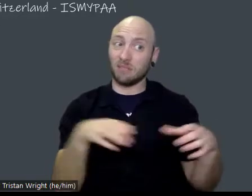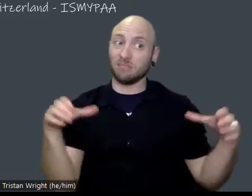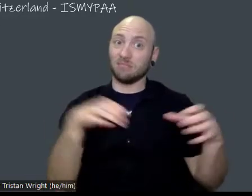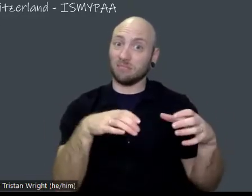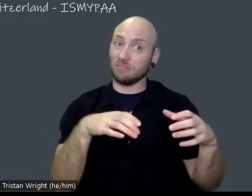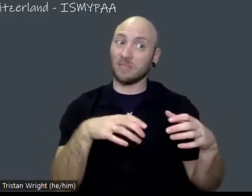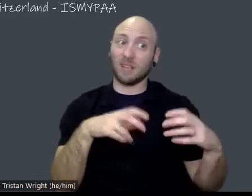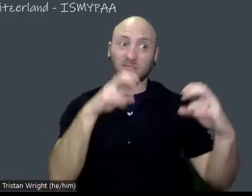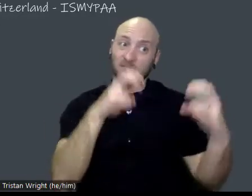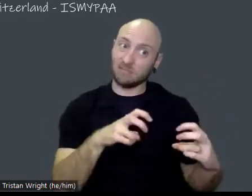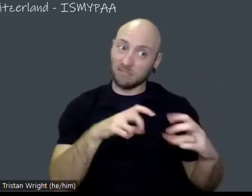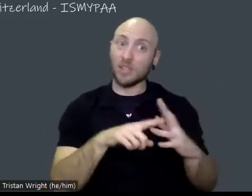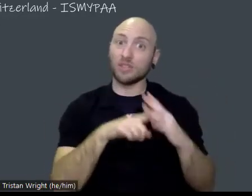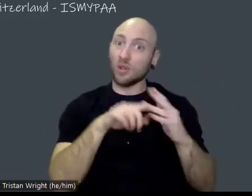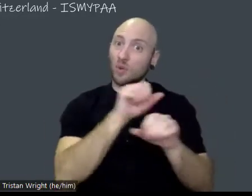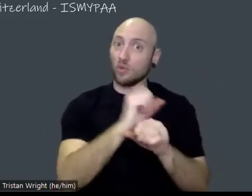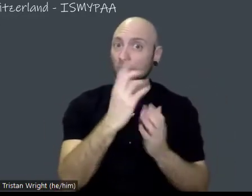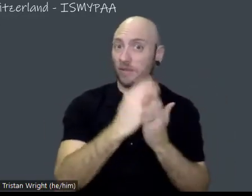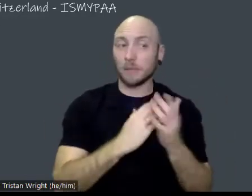me 2 very crucial things for me.